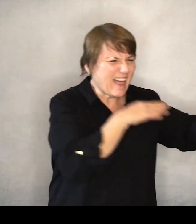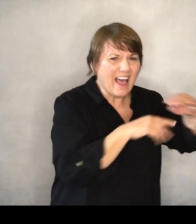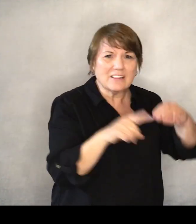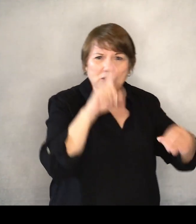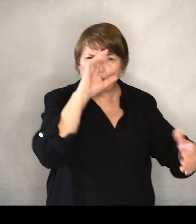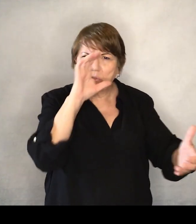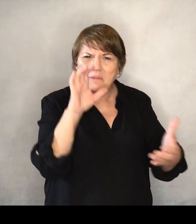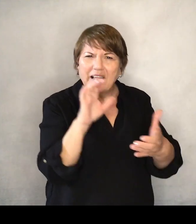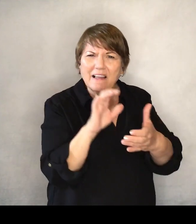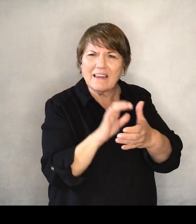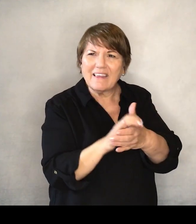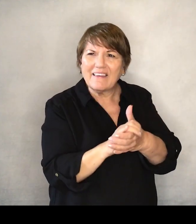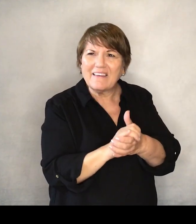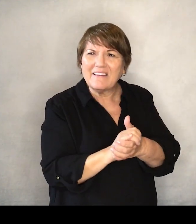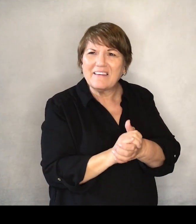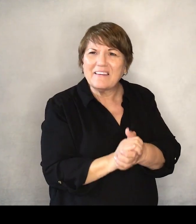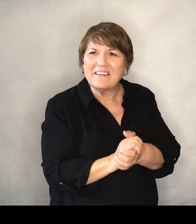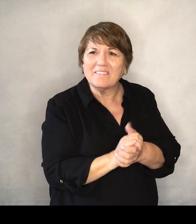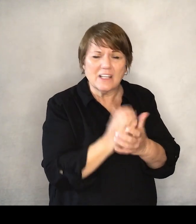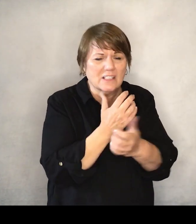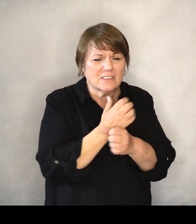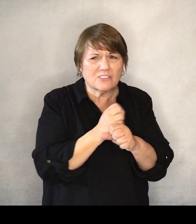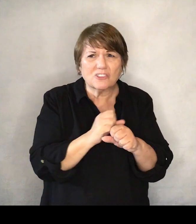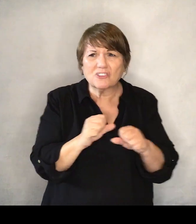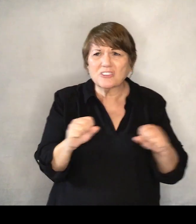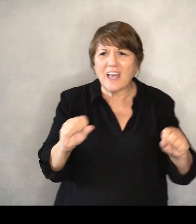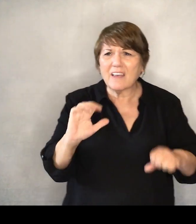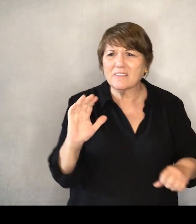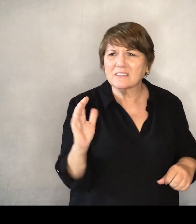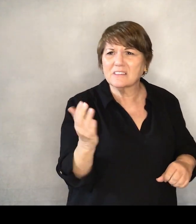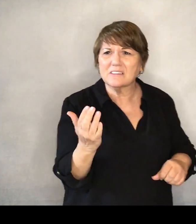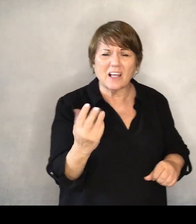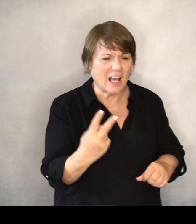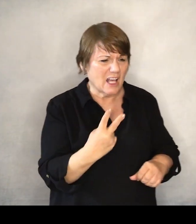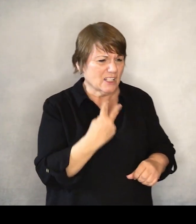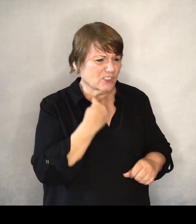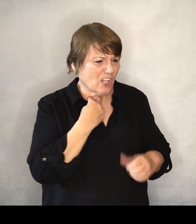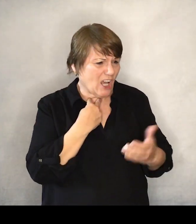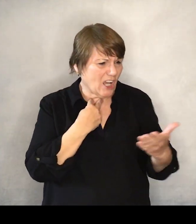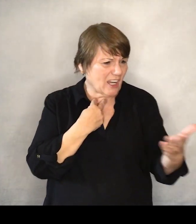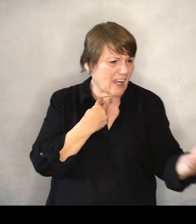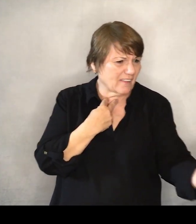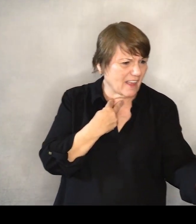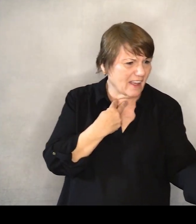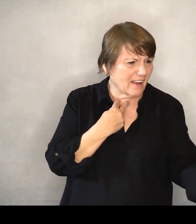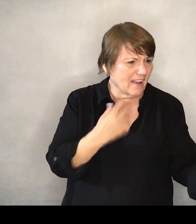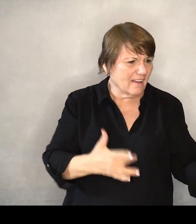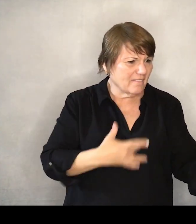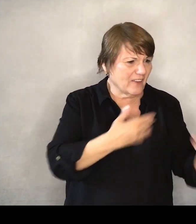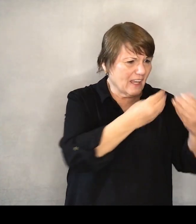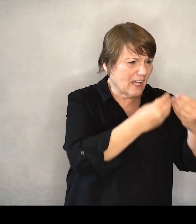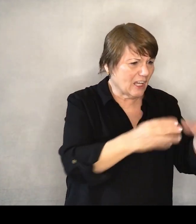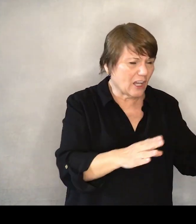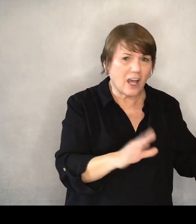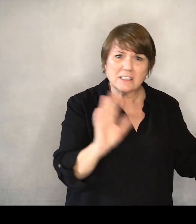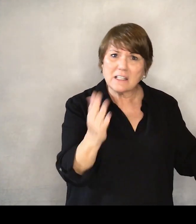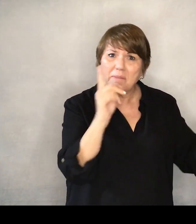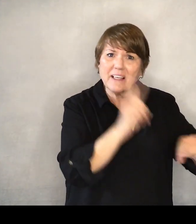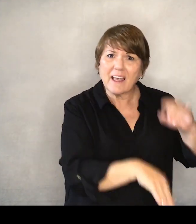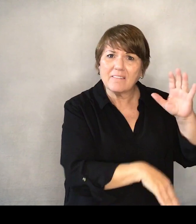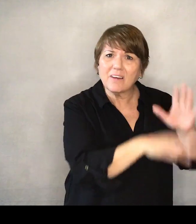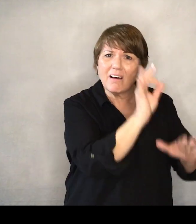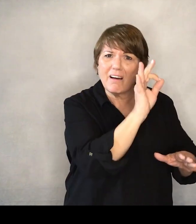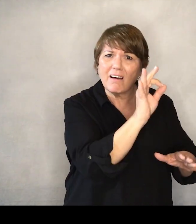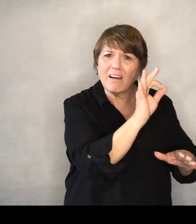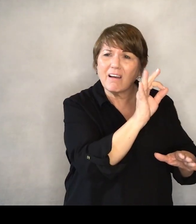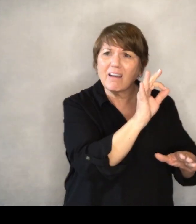you believed. Safe and sound, stuck in the ground, too lost to be found.